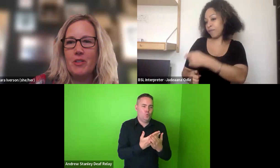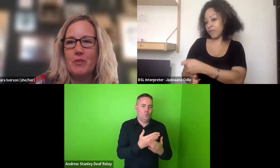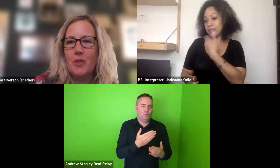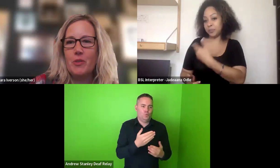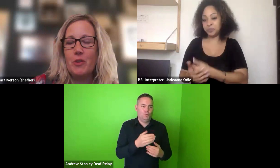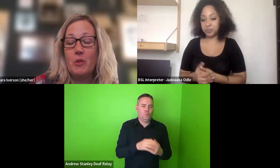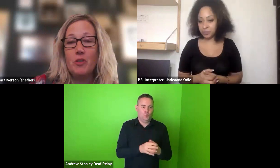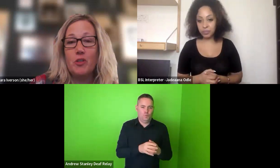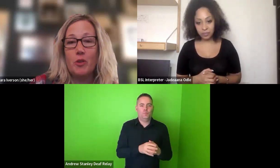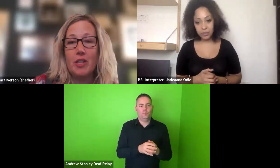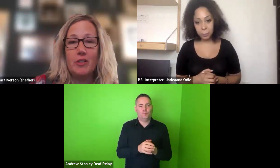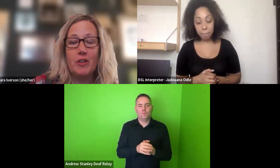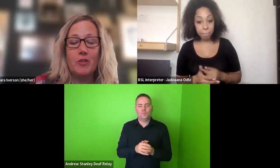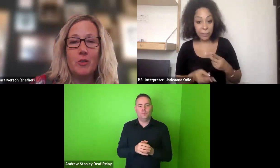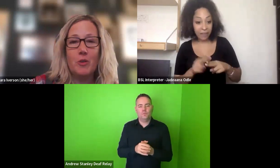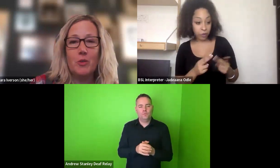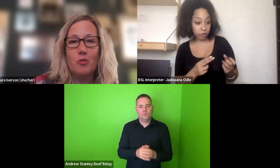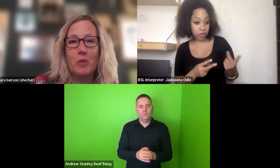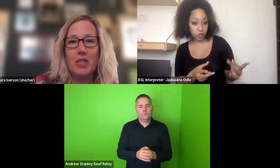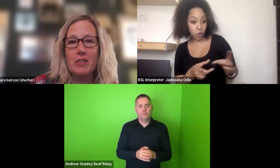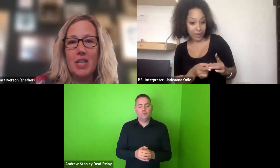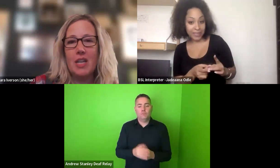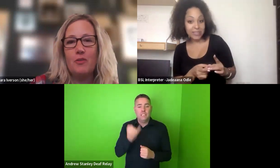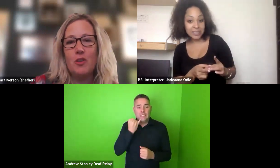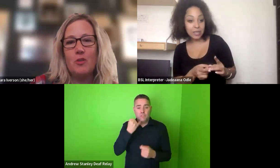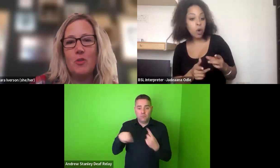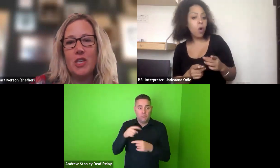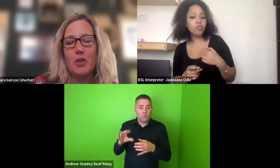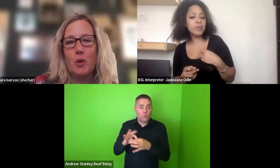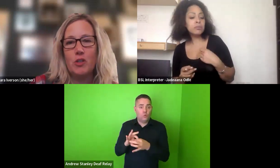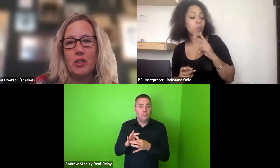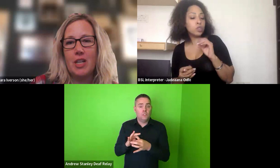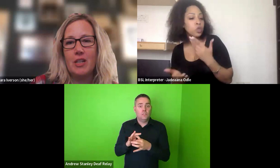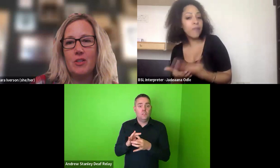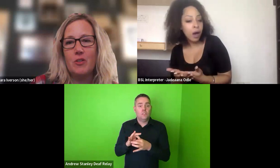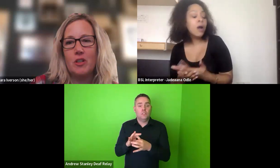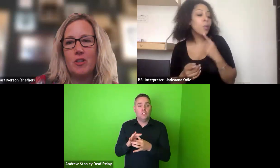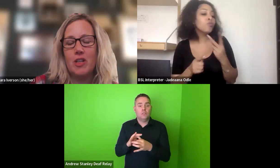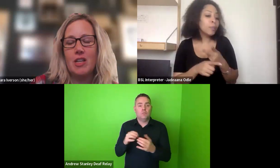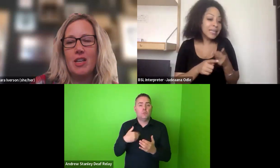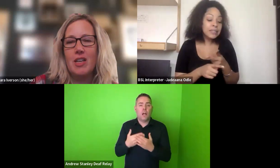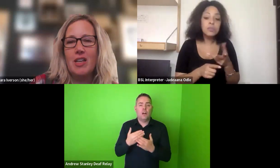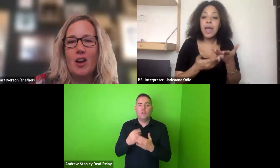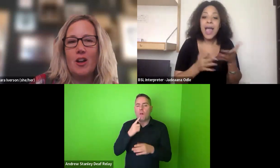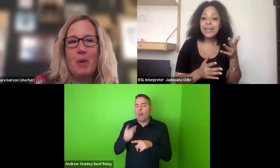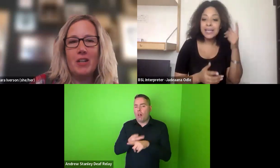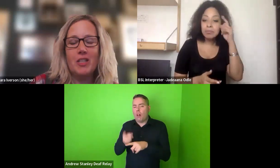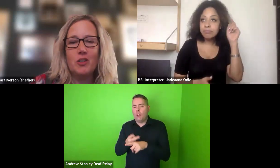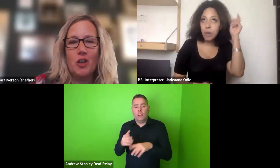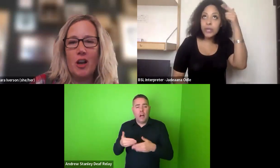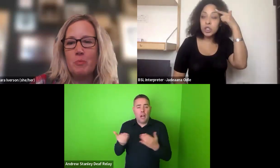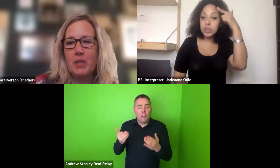those of you who have just joined us, and also those who've been listening, if you think of a question as you're hearing